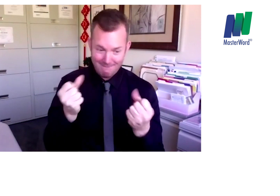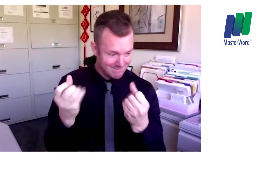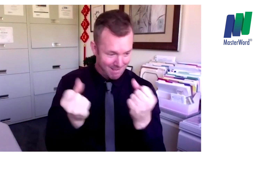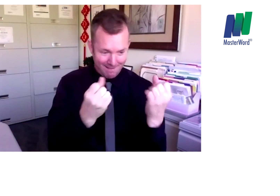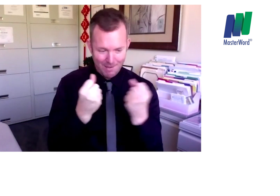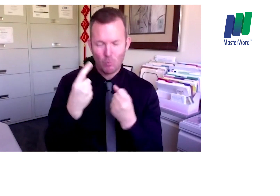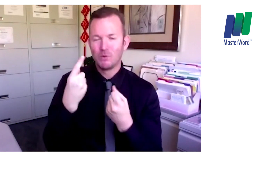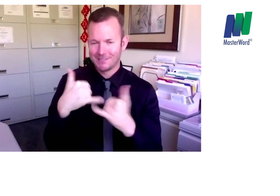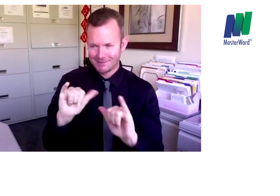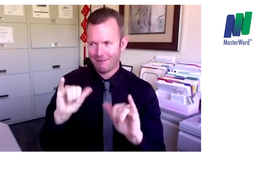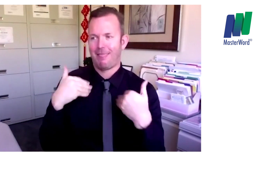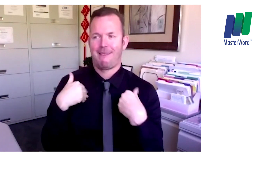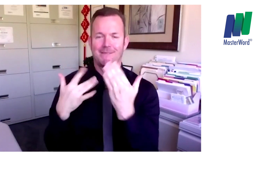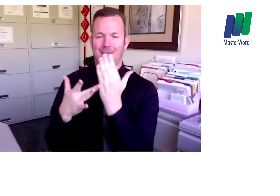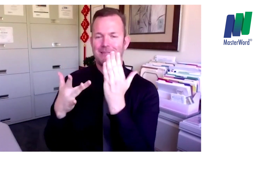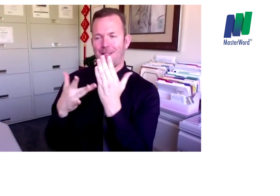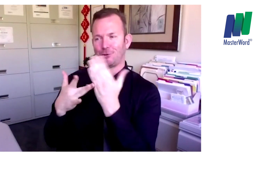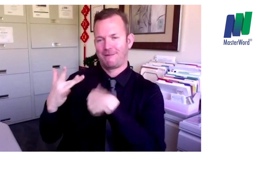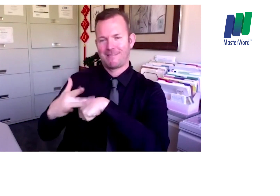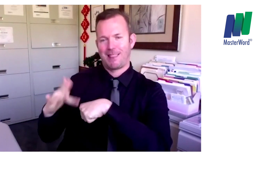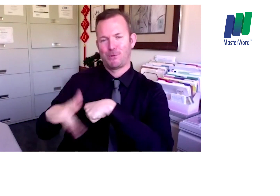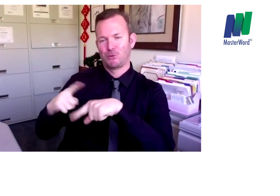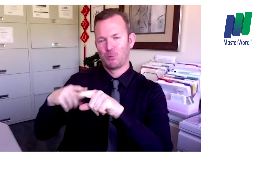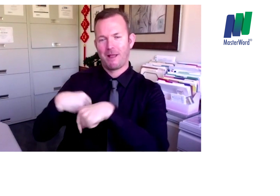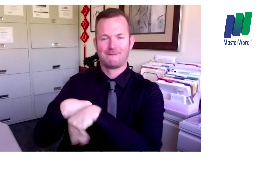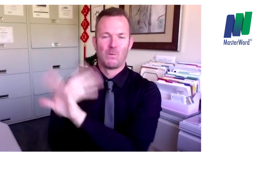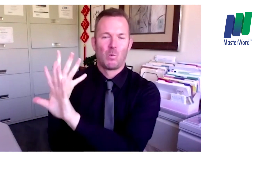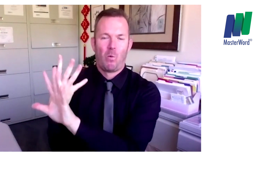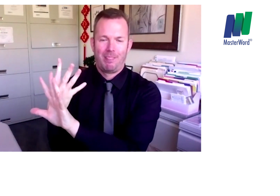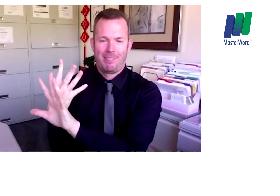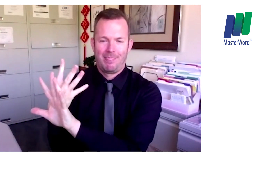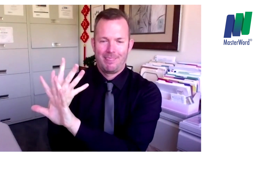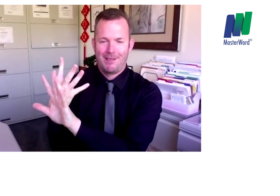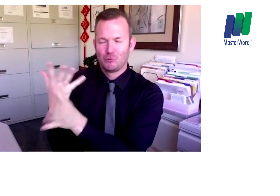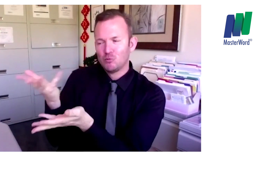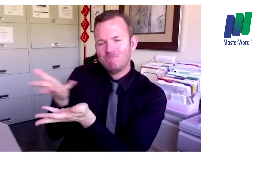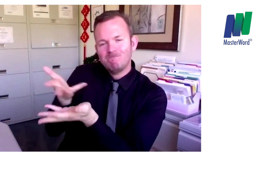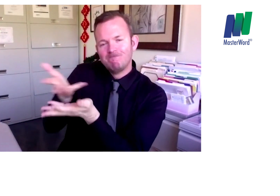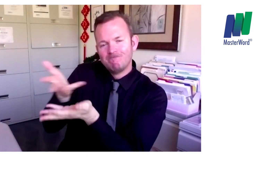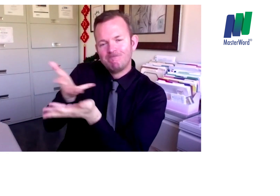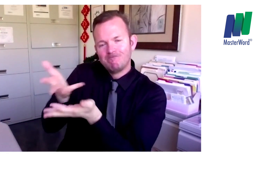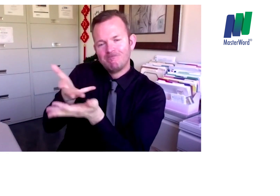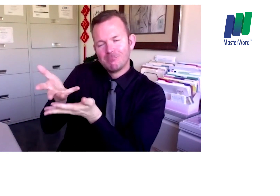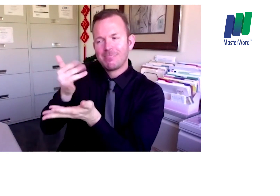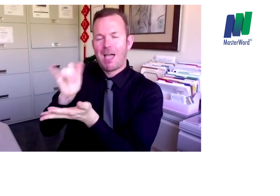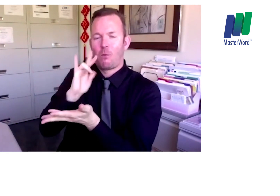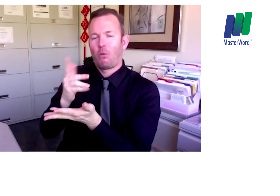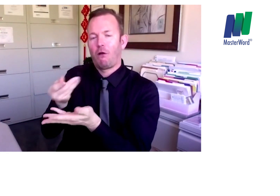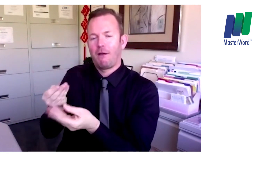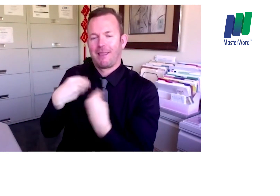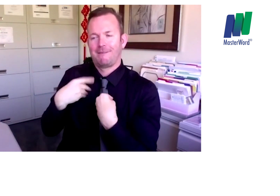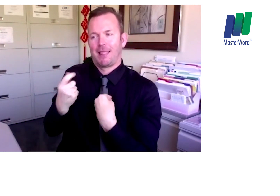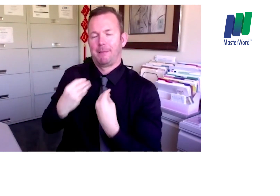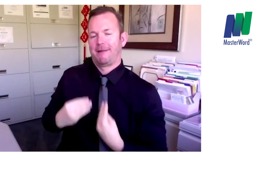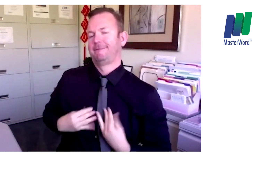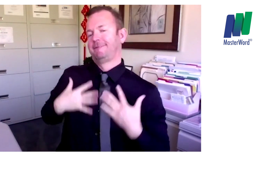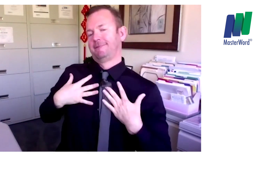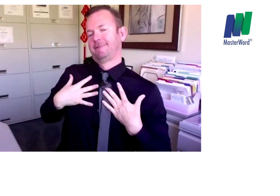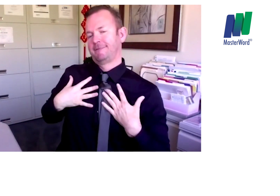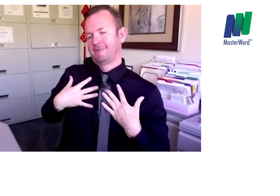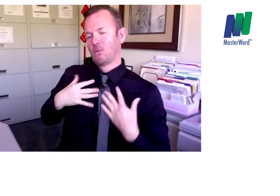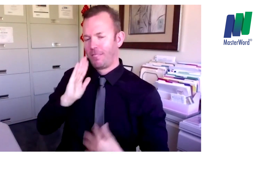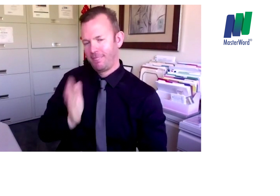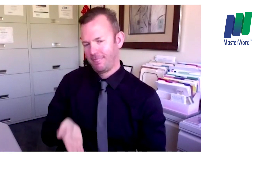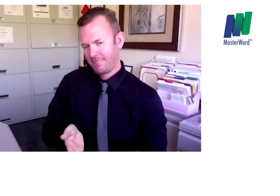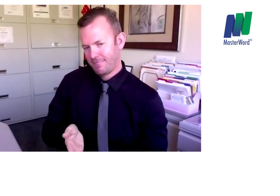be reminded of that, especially as they experience those barriers around them, that maybe we do have other resources available and technology available to